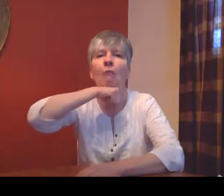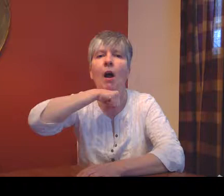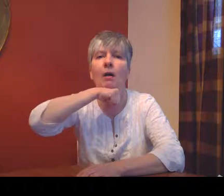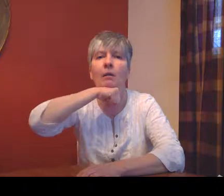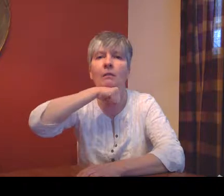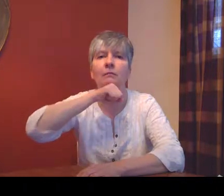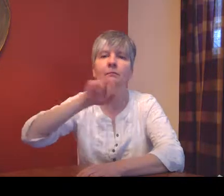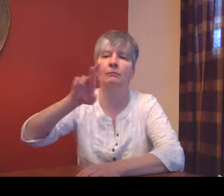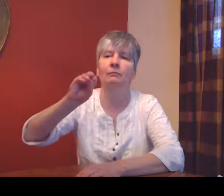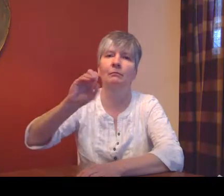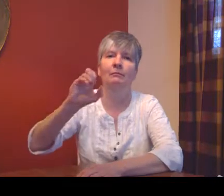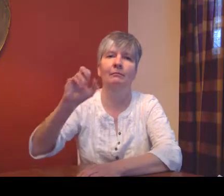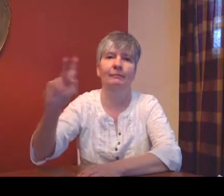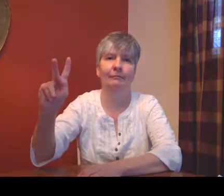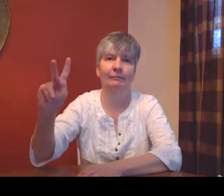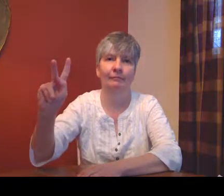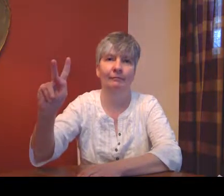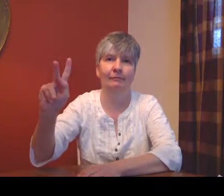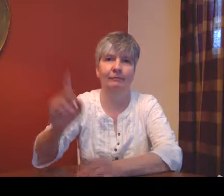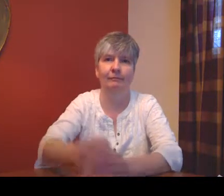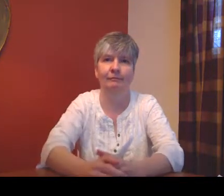Means rock. Peter means rock.